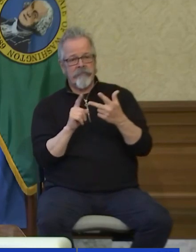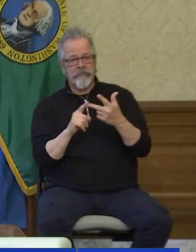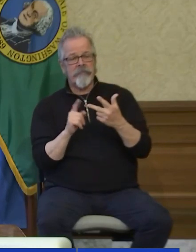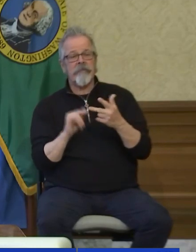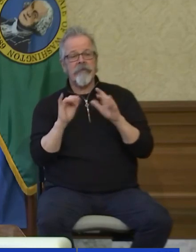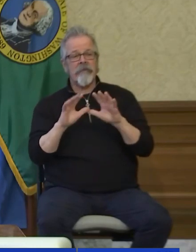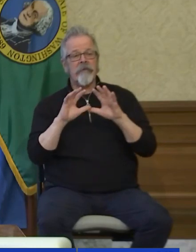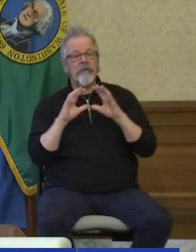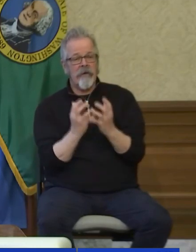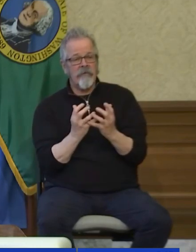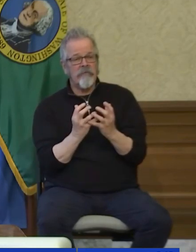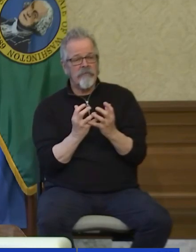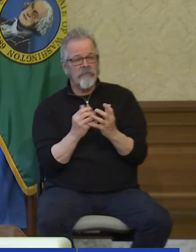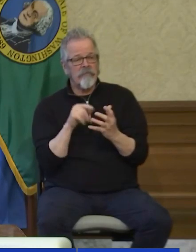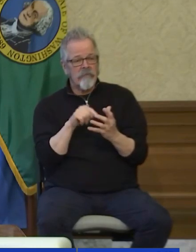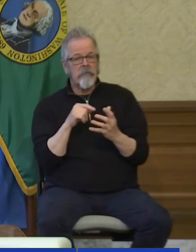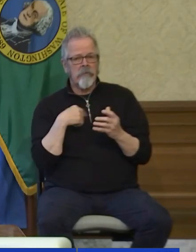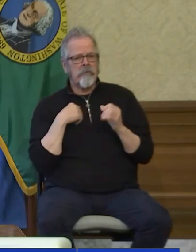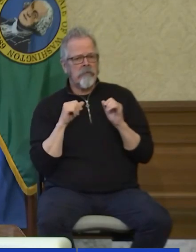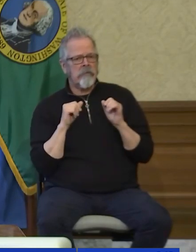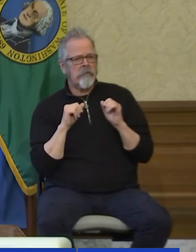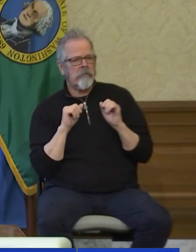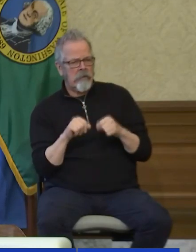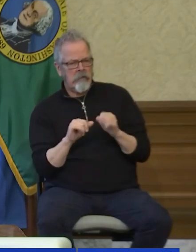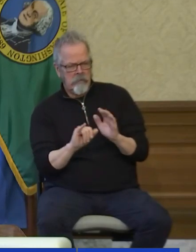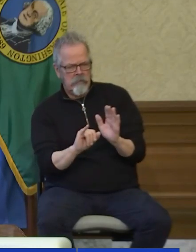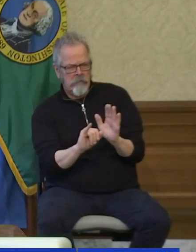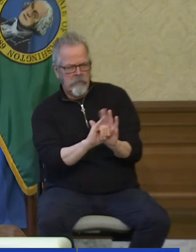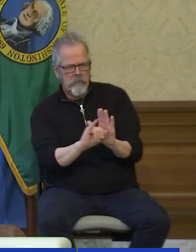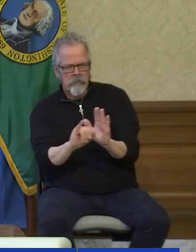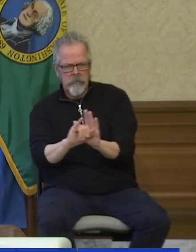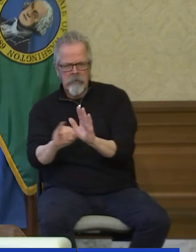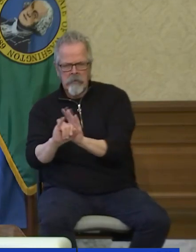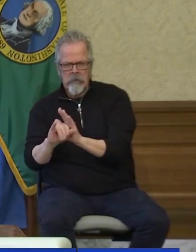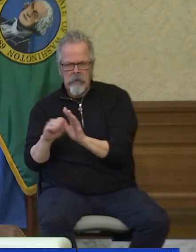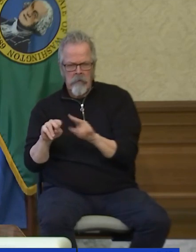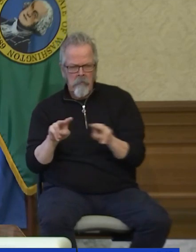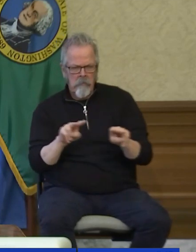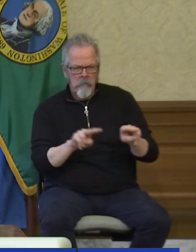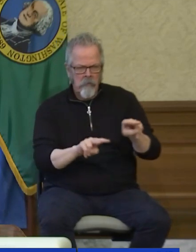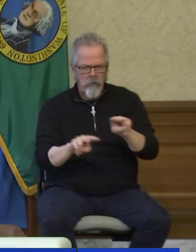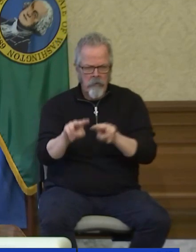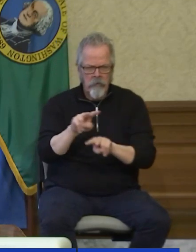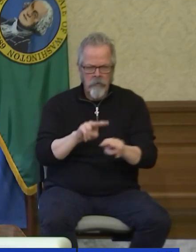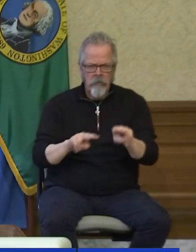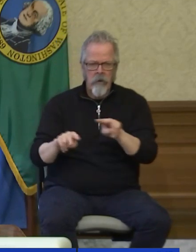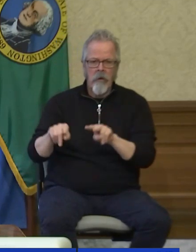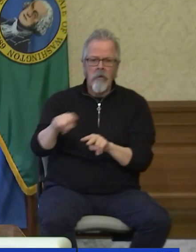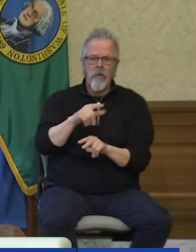for a person, we'll need to investigate their contacts to see if people they have